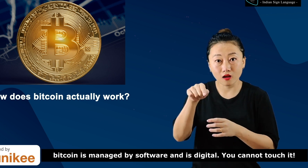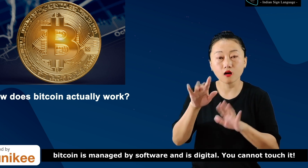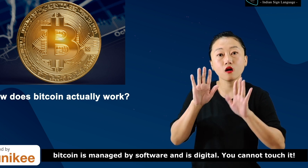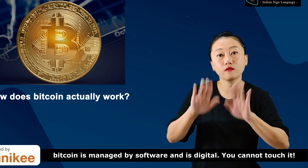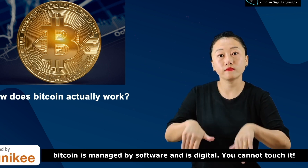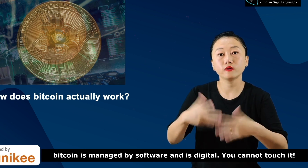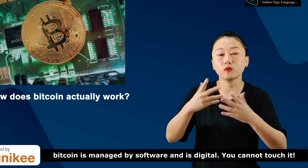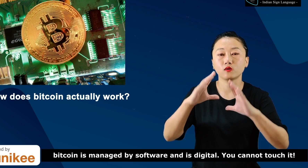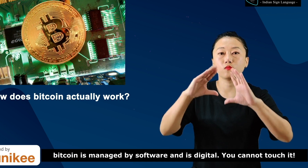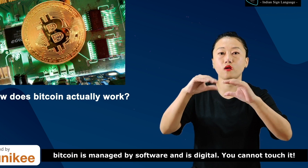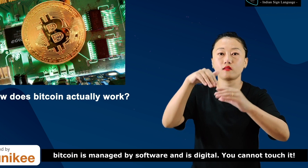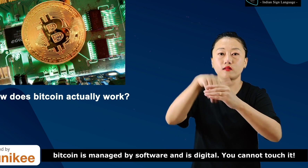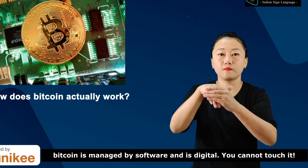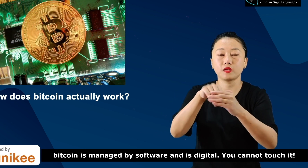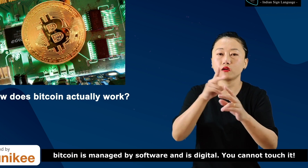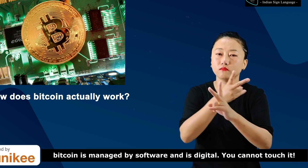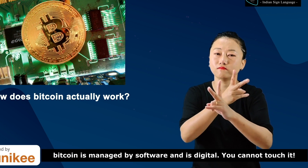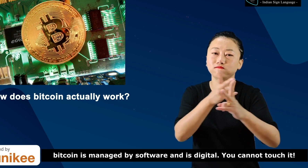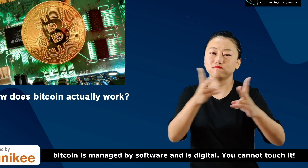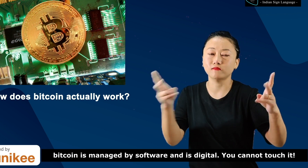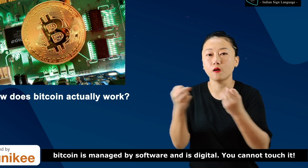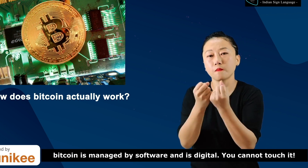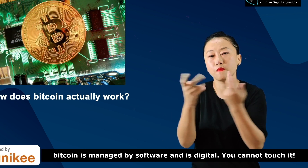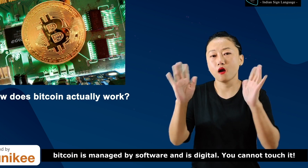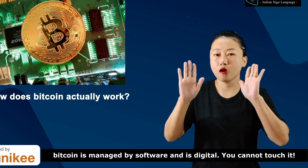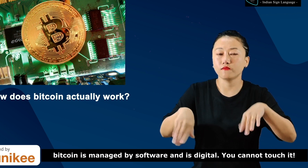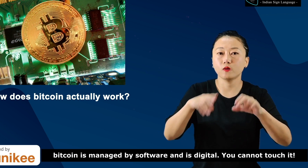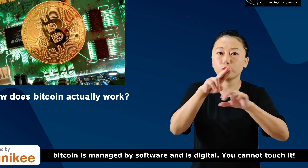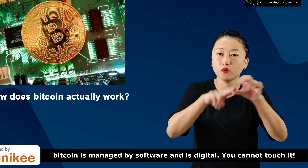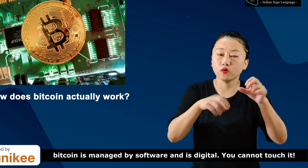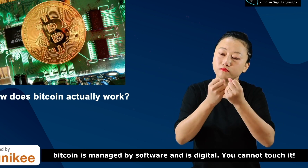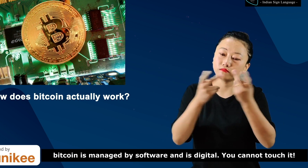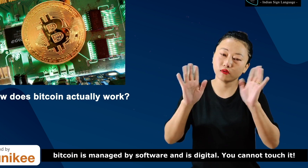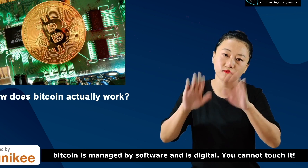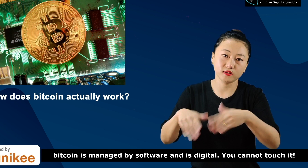Bitcoin is managed by software and is digital You cannot touch it